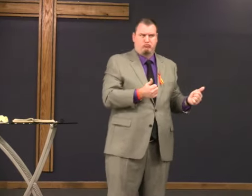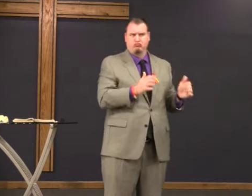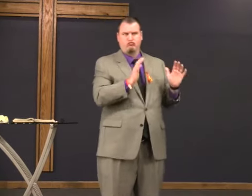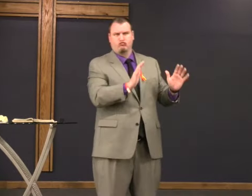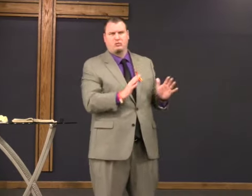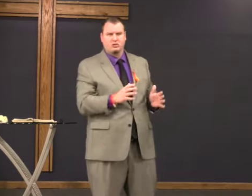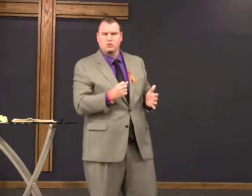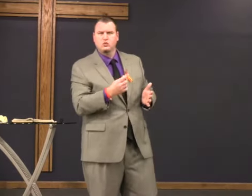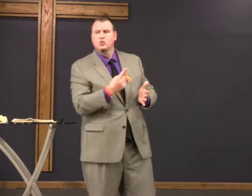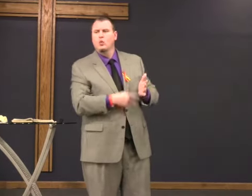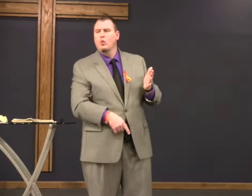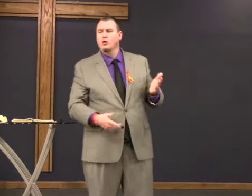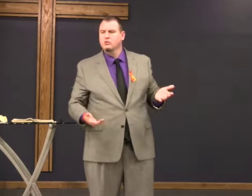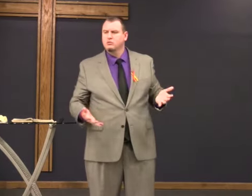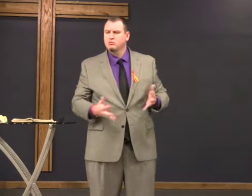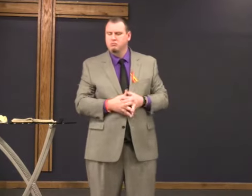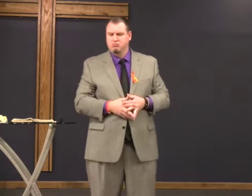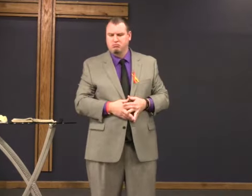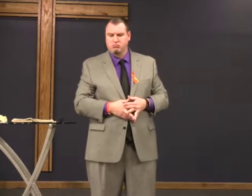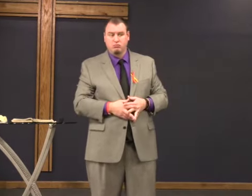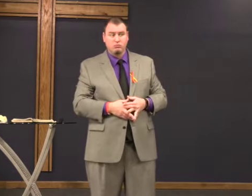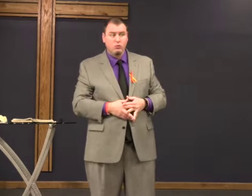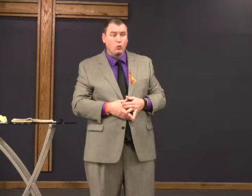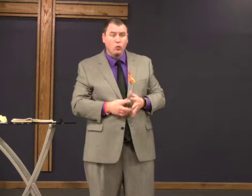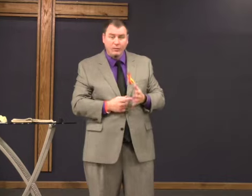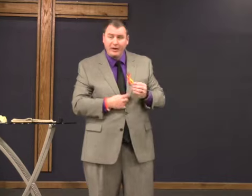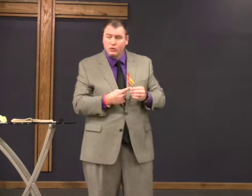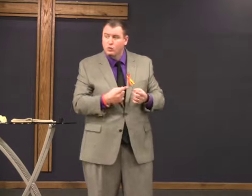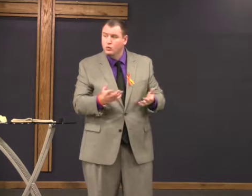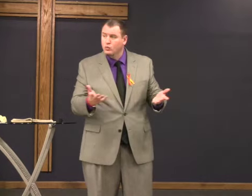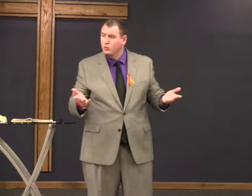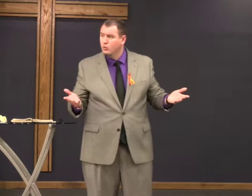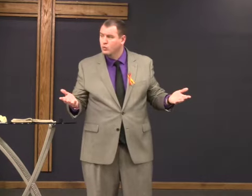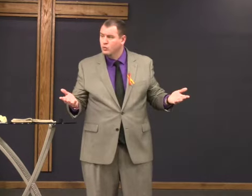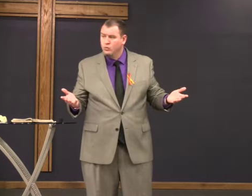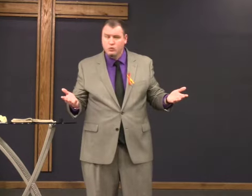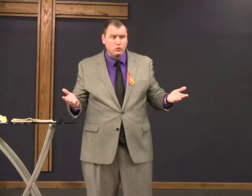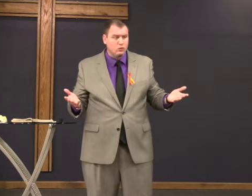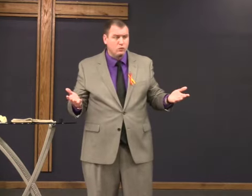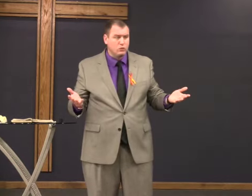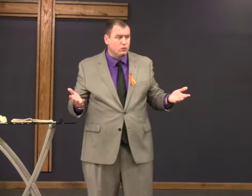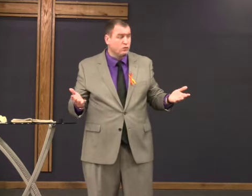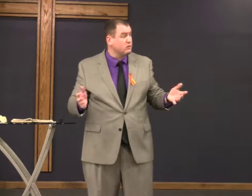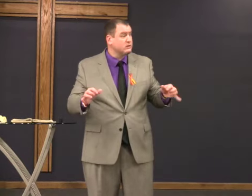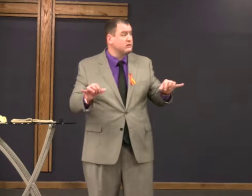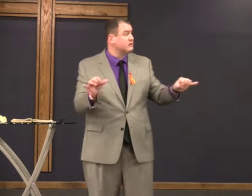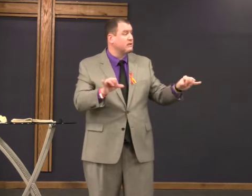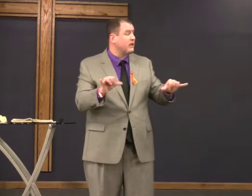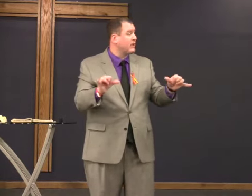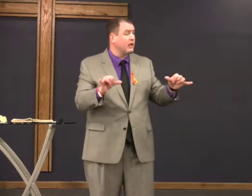You might say, okay, well, great. Good for him. Well, what about you?